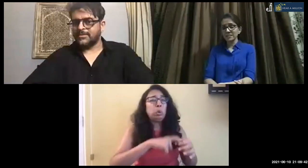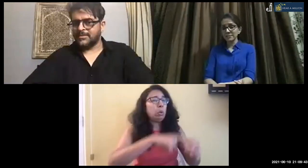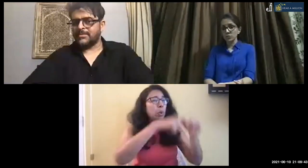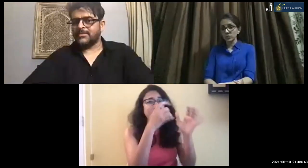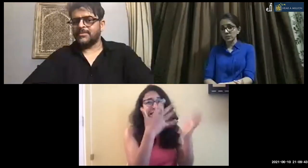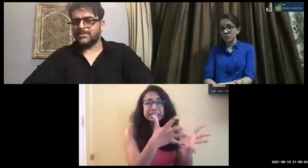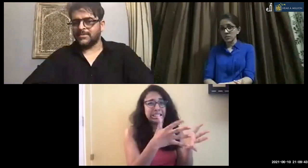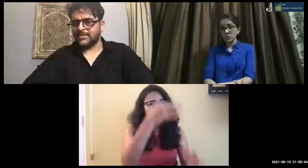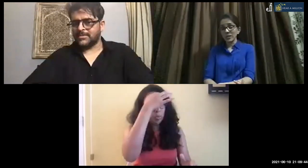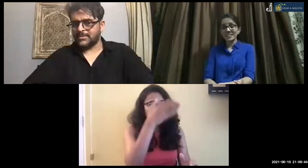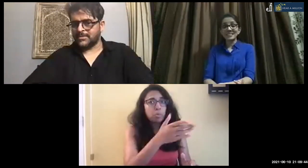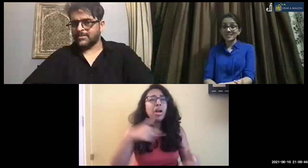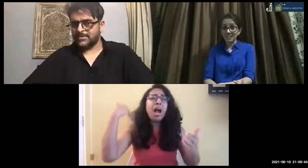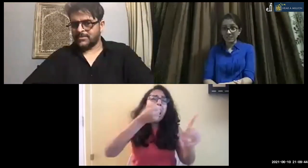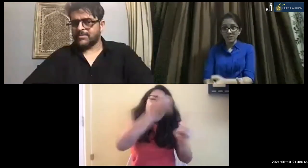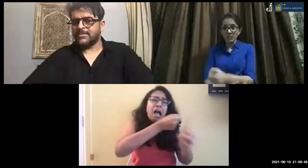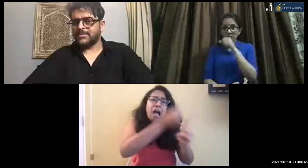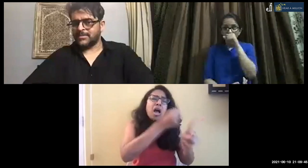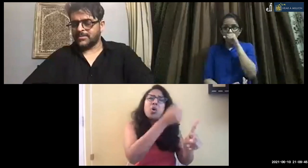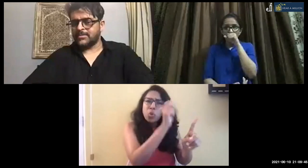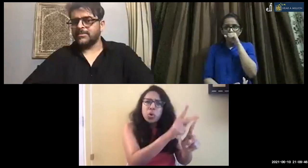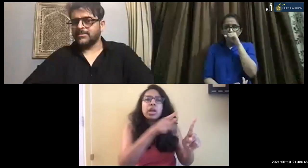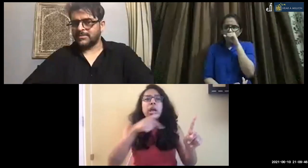comparing the deaf students who are getting nothing